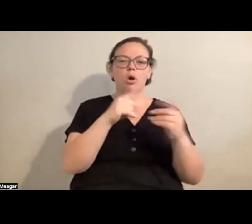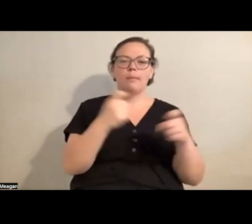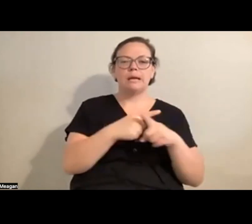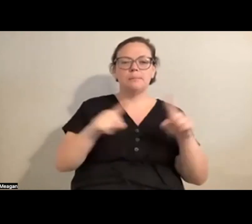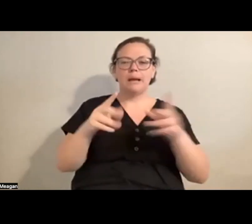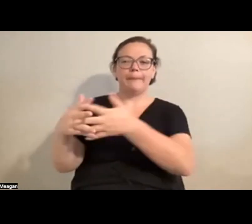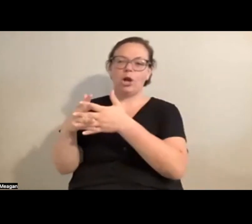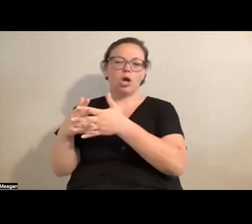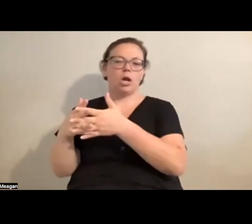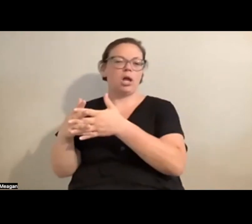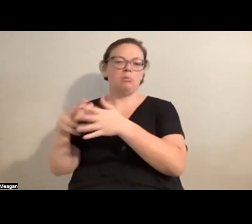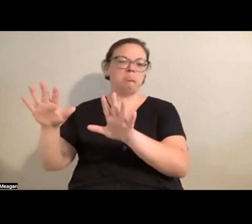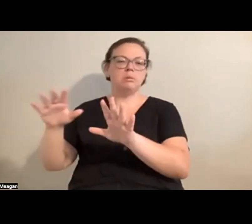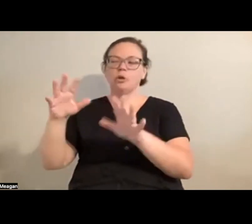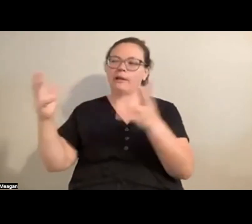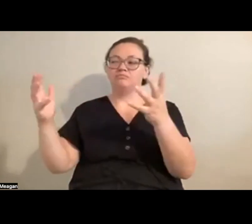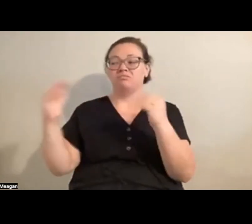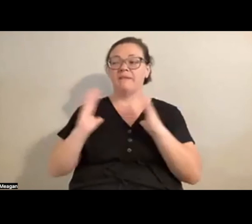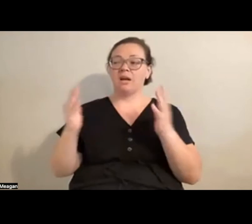yes.